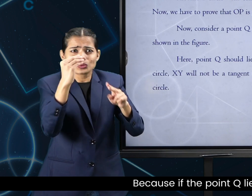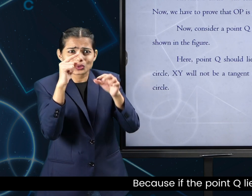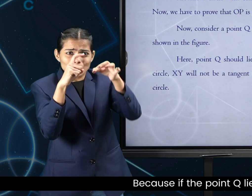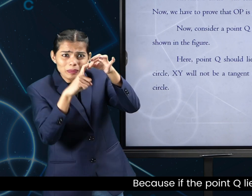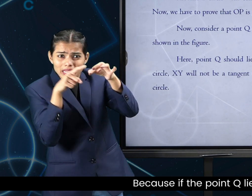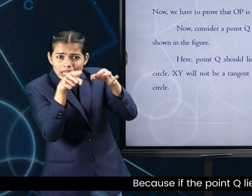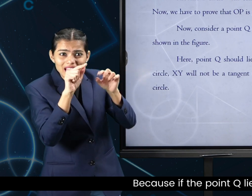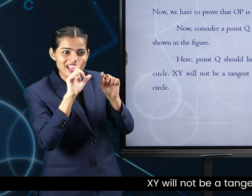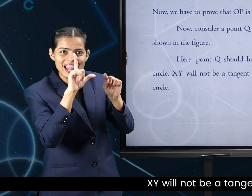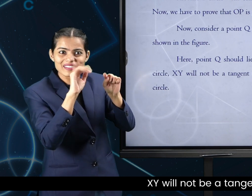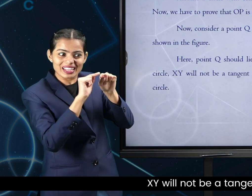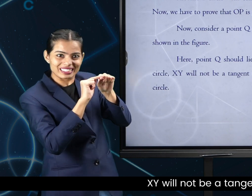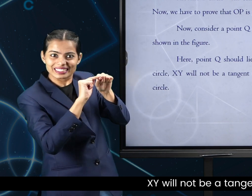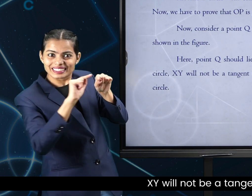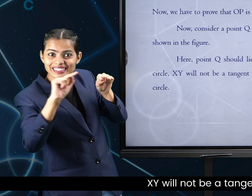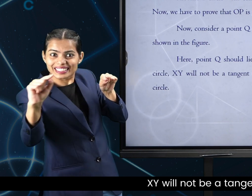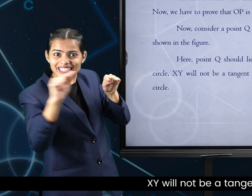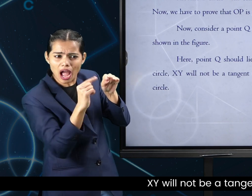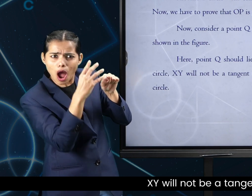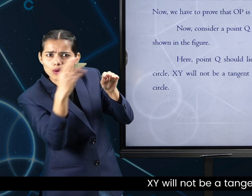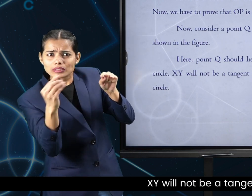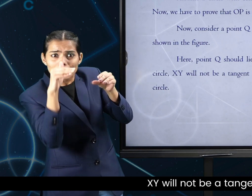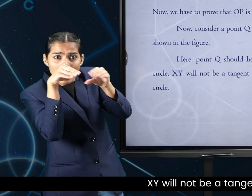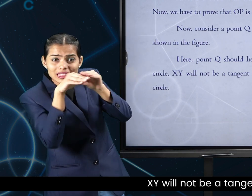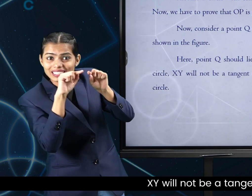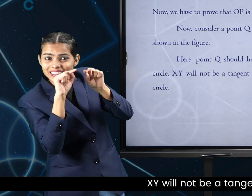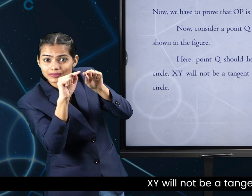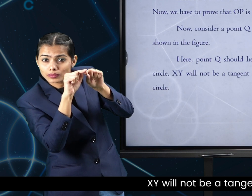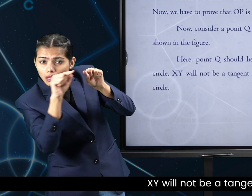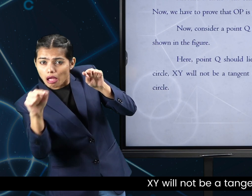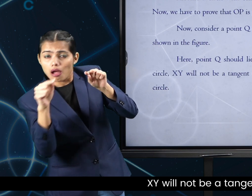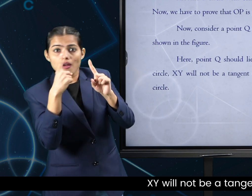circle, XY will not be a tangent to the circle.